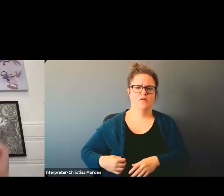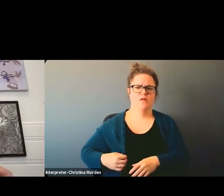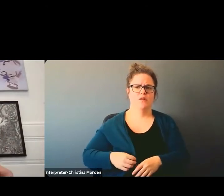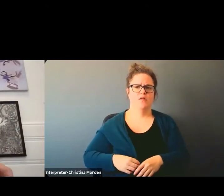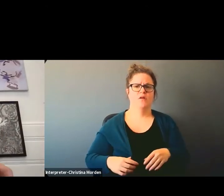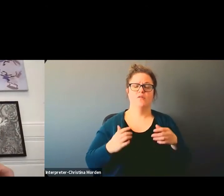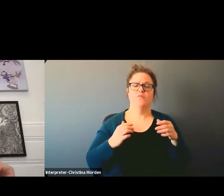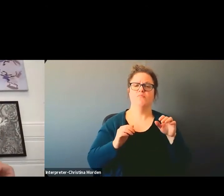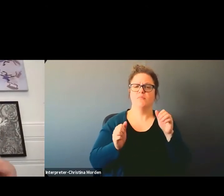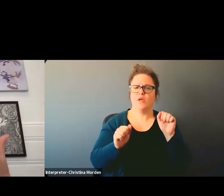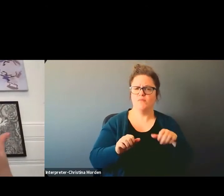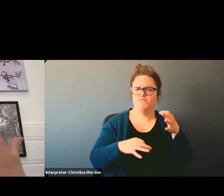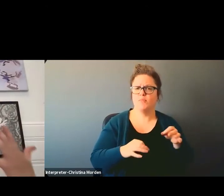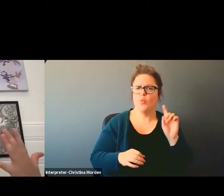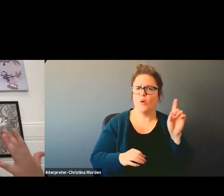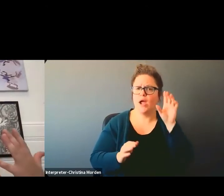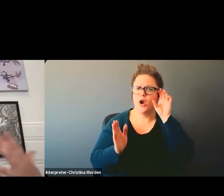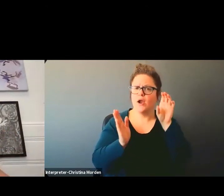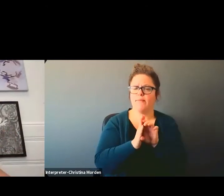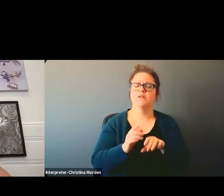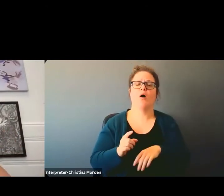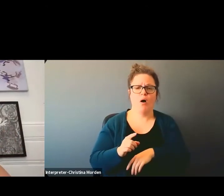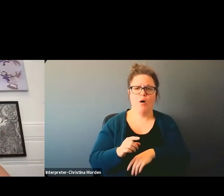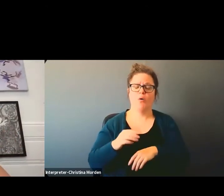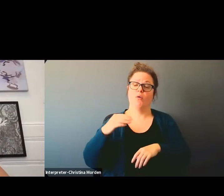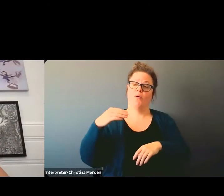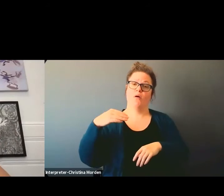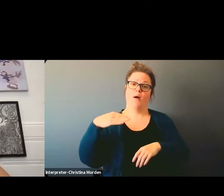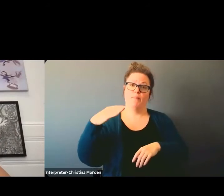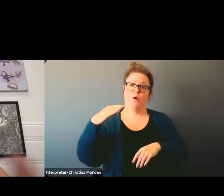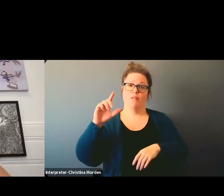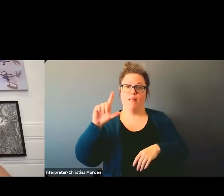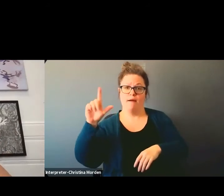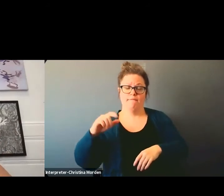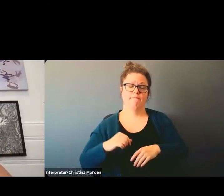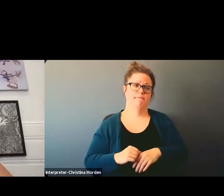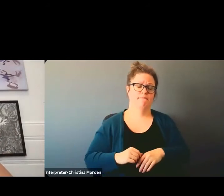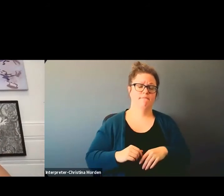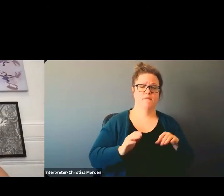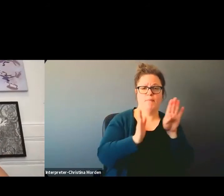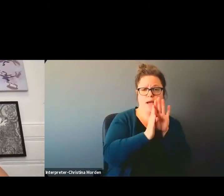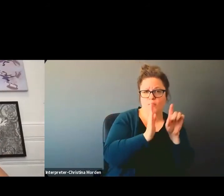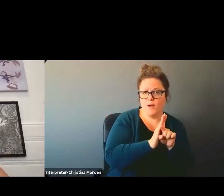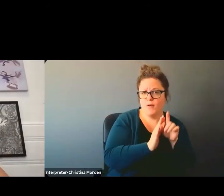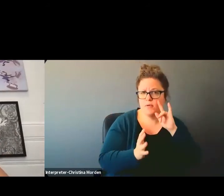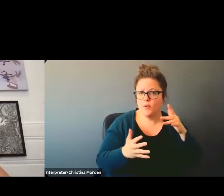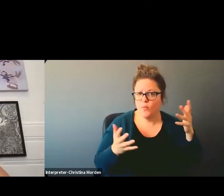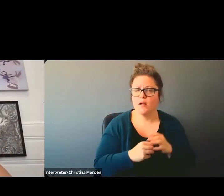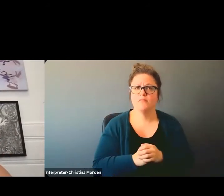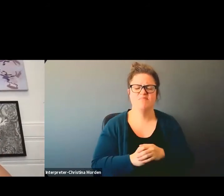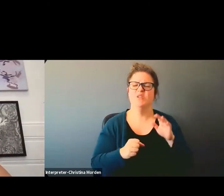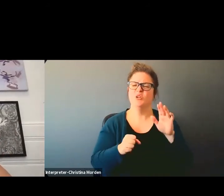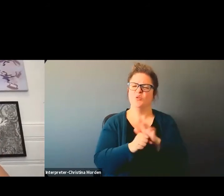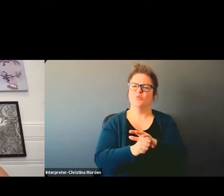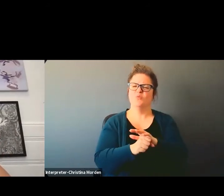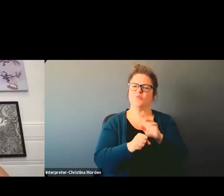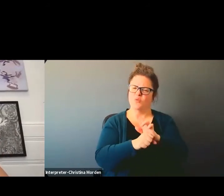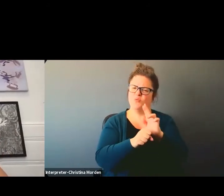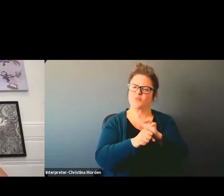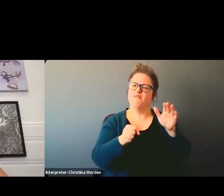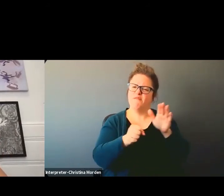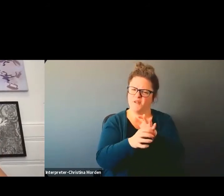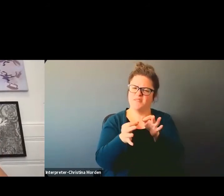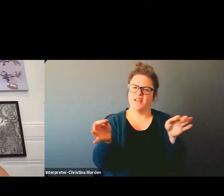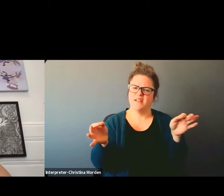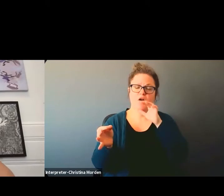upper left-hand corner, in the background. Use complete sentences. Avoid technical terms unless you